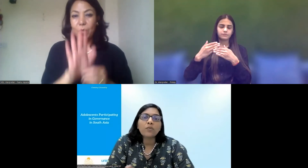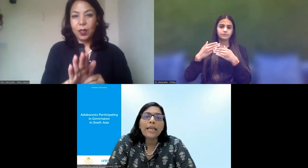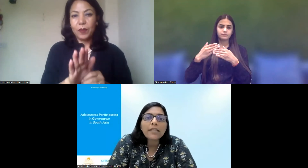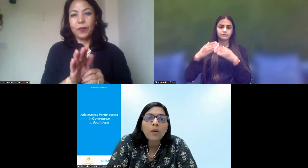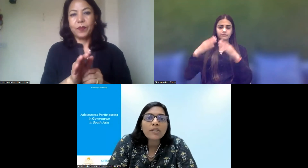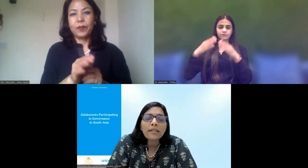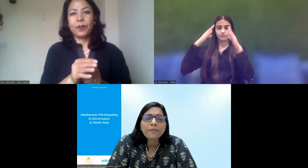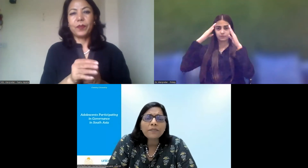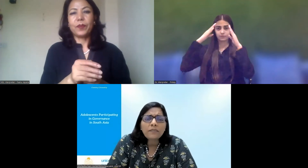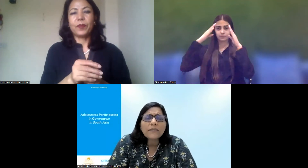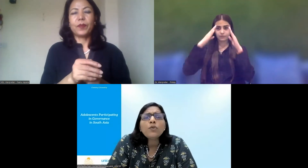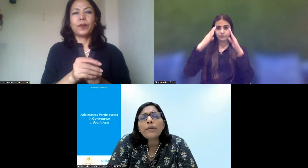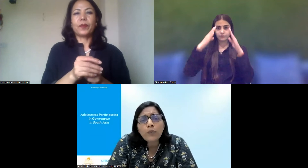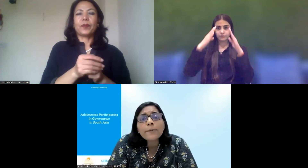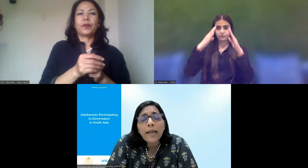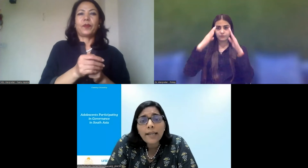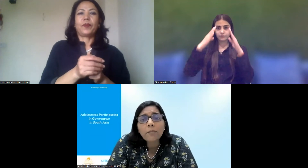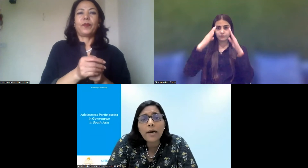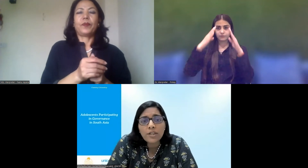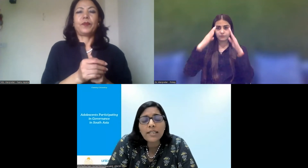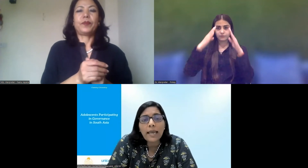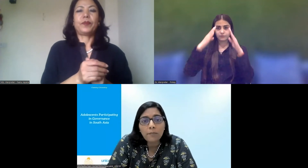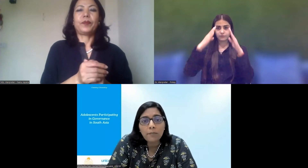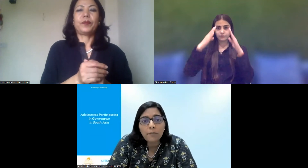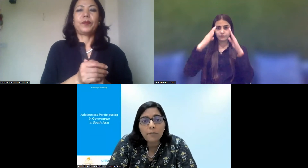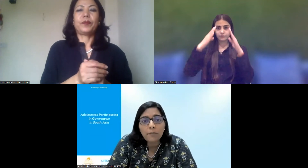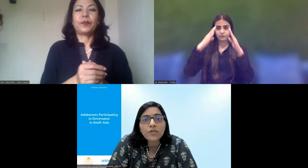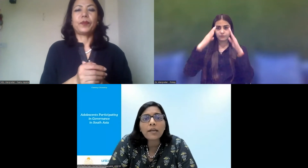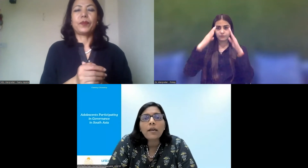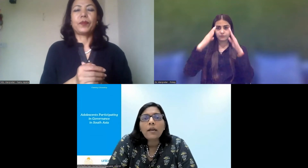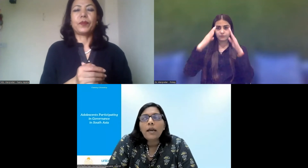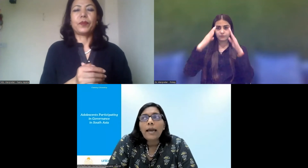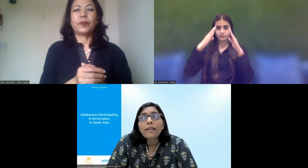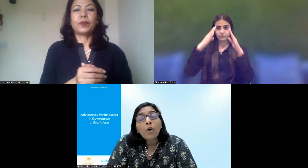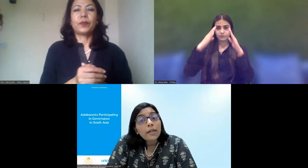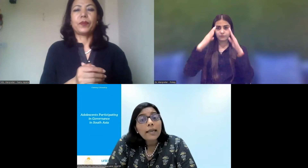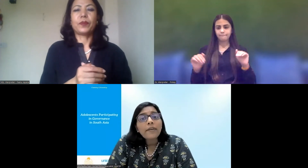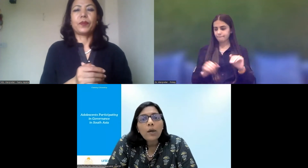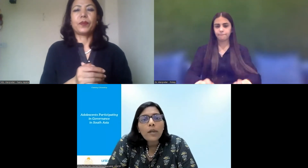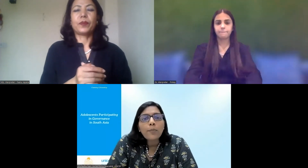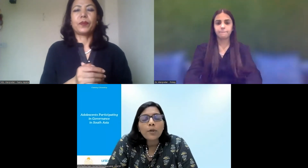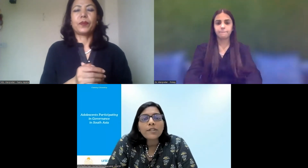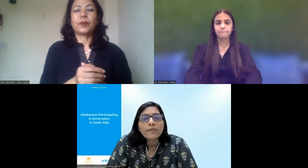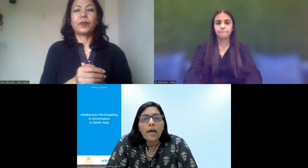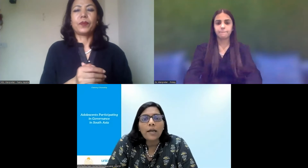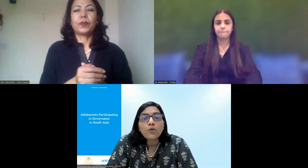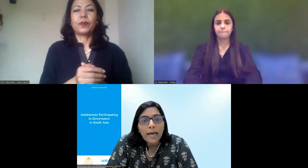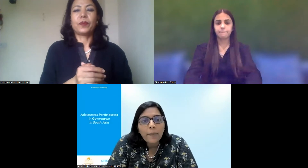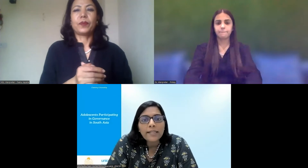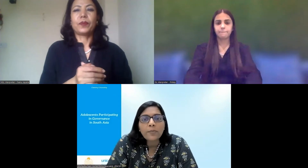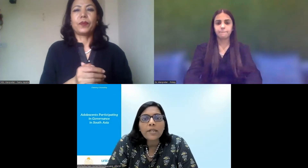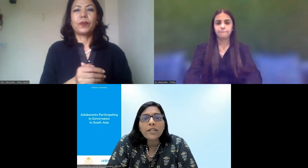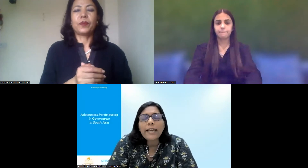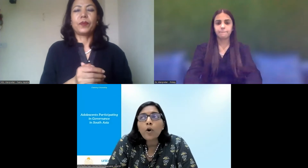the village council to influence planning, budgeting, and monitoring. And the model gave equal importance to